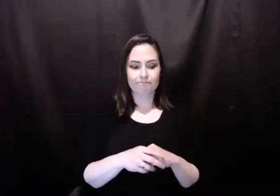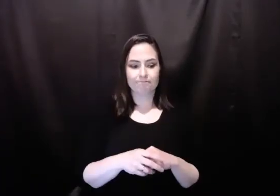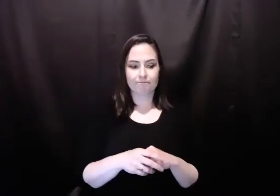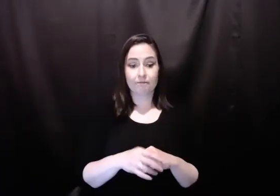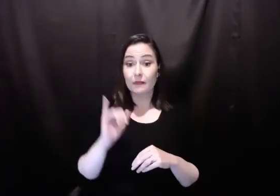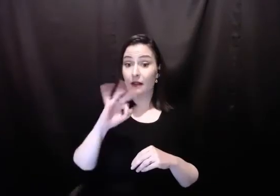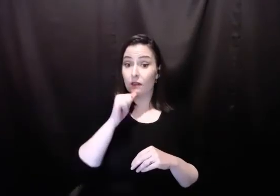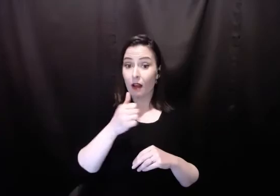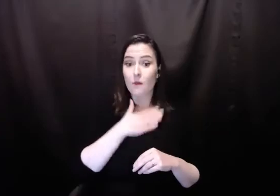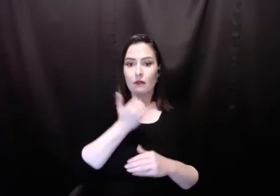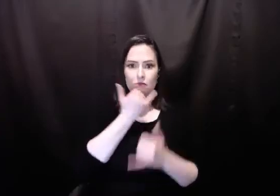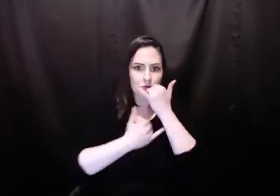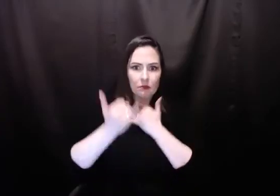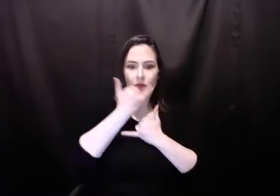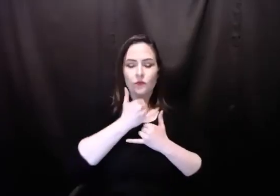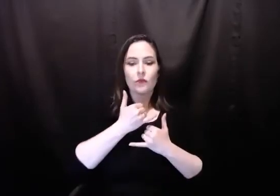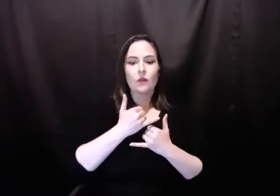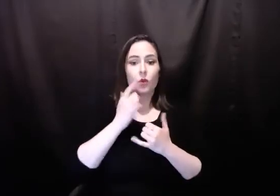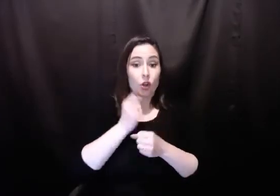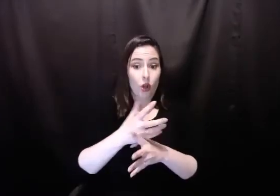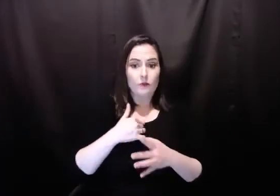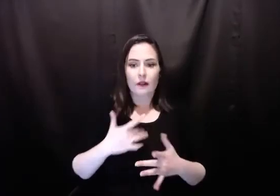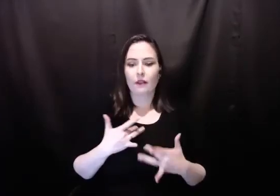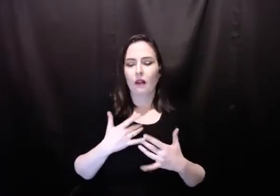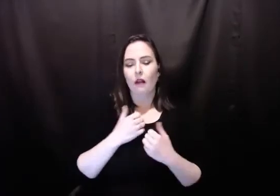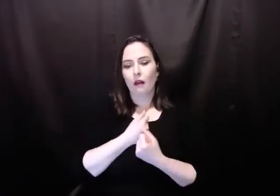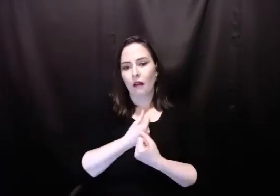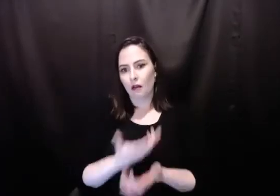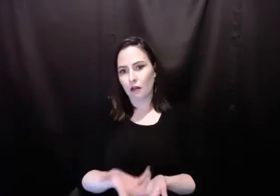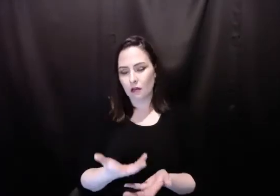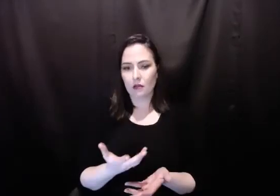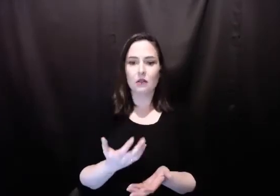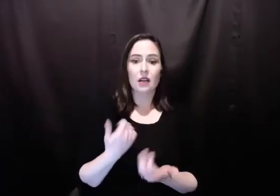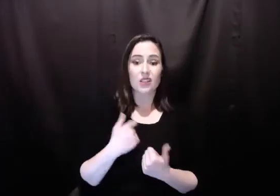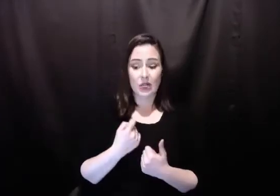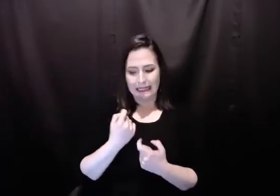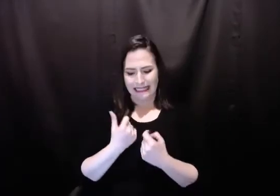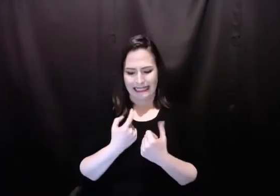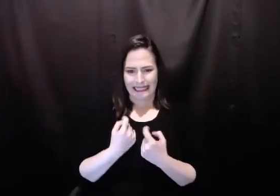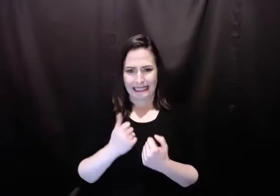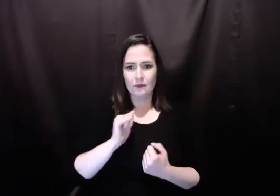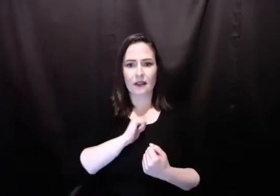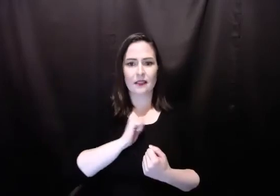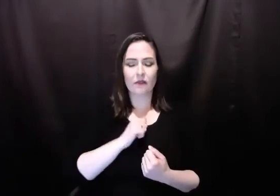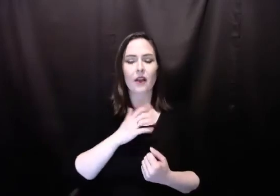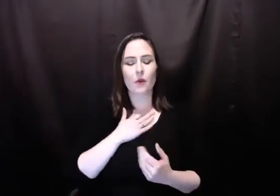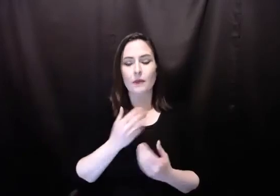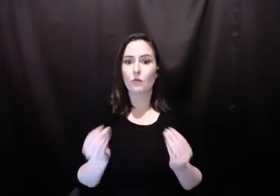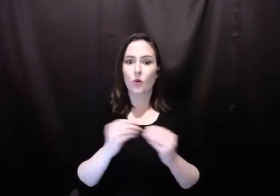I just try to get better and better and better. No, but my working in partnership, in tandem with a God